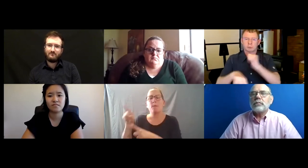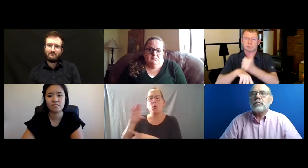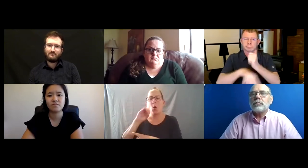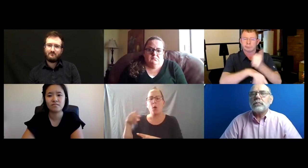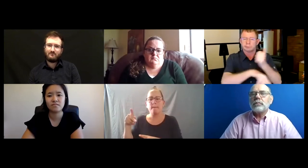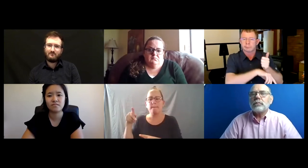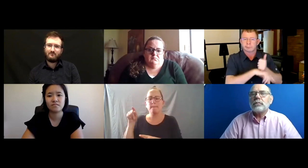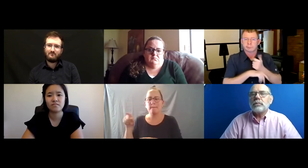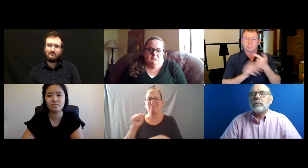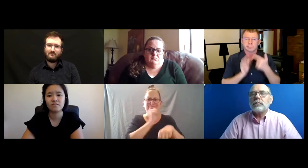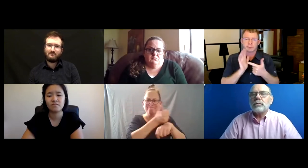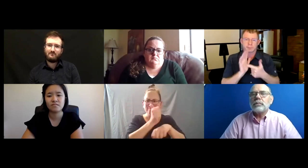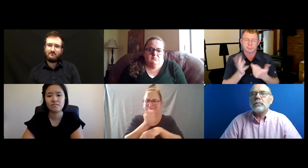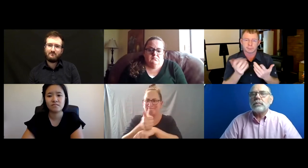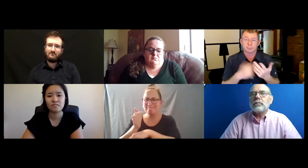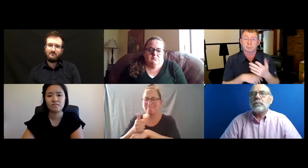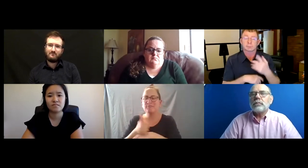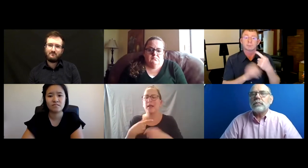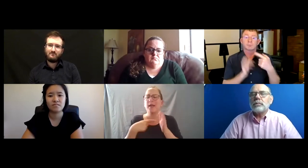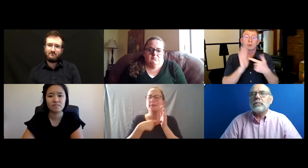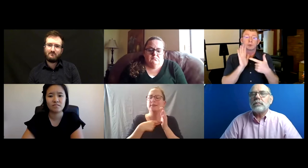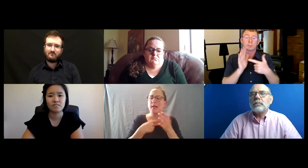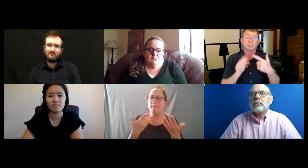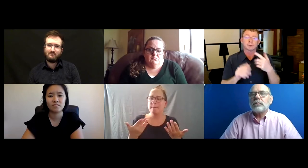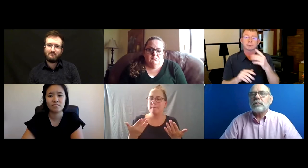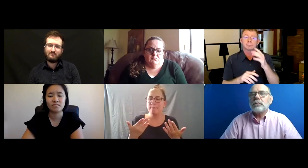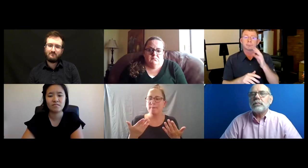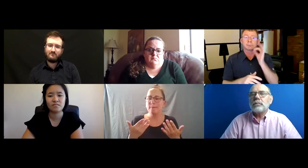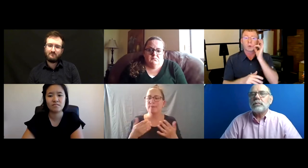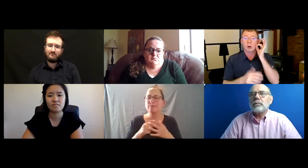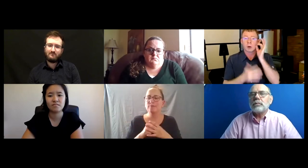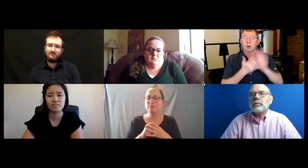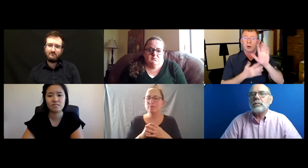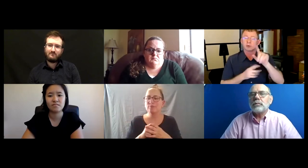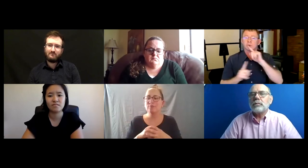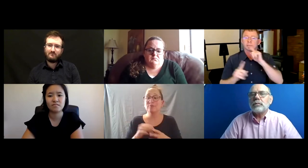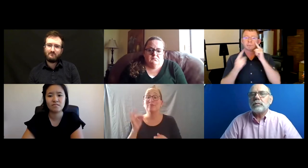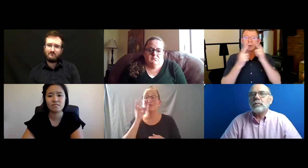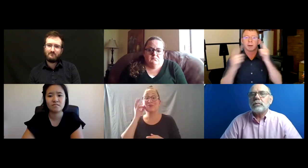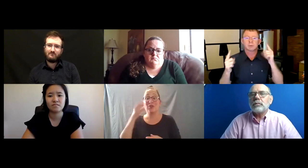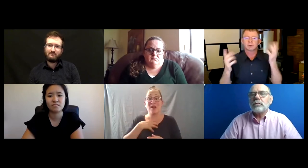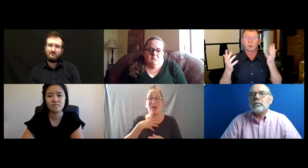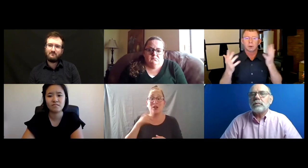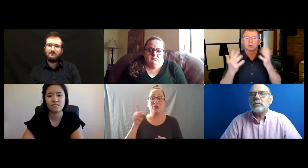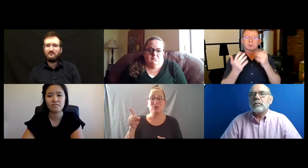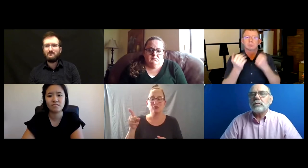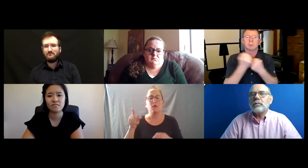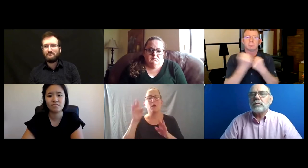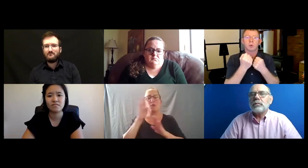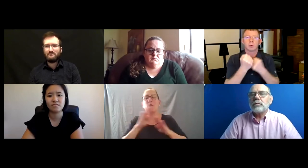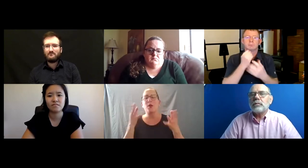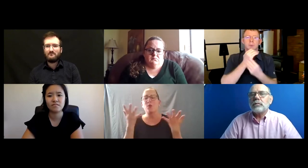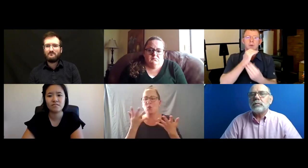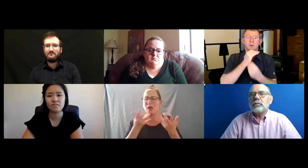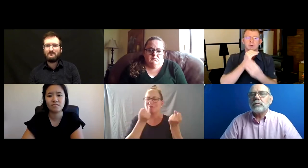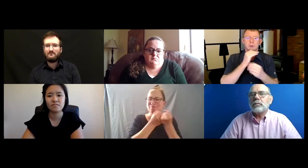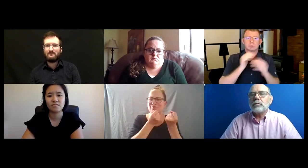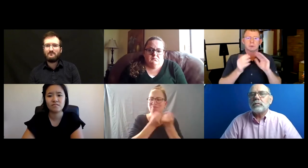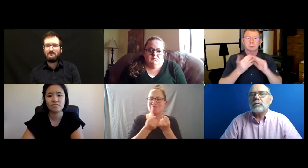with students who want to be part of a co-op as well. And so Mohawk College is famous